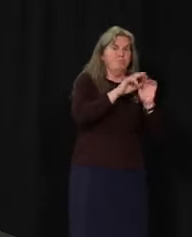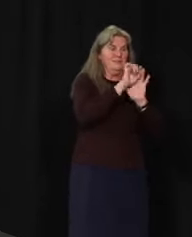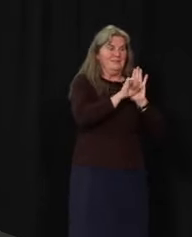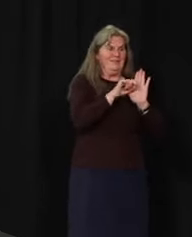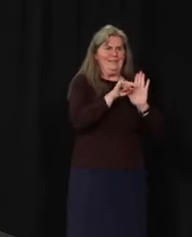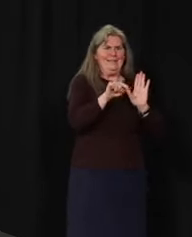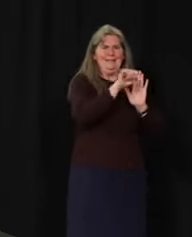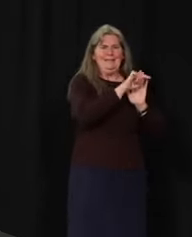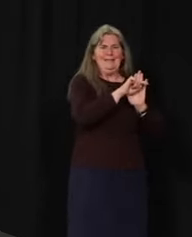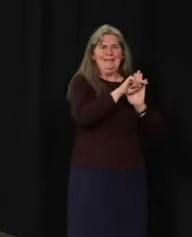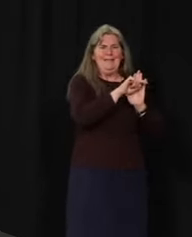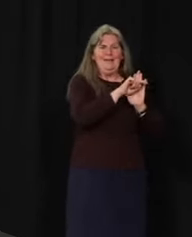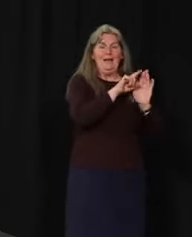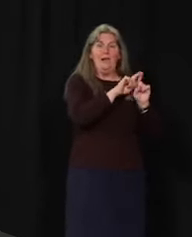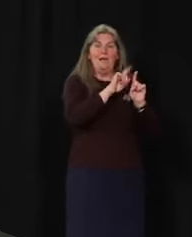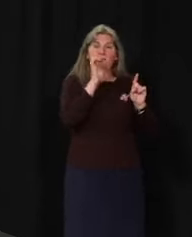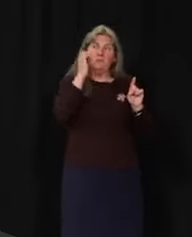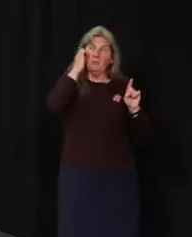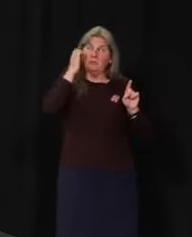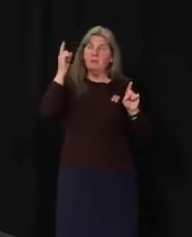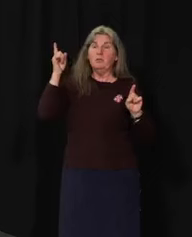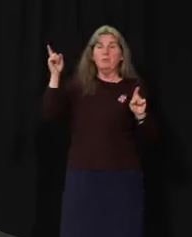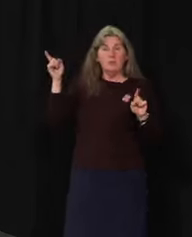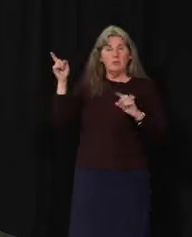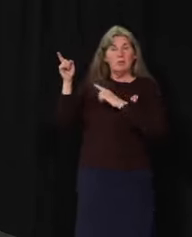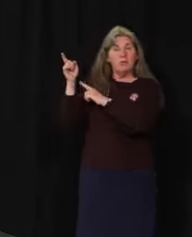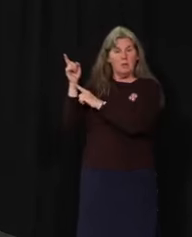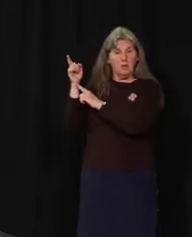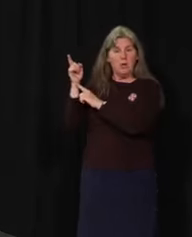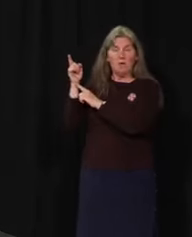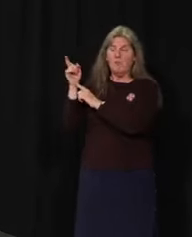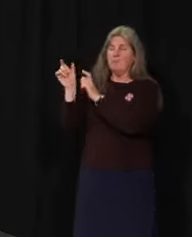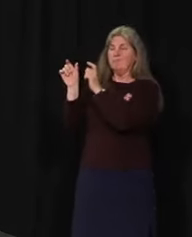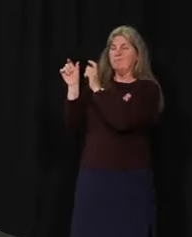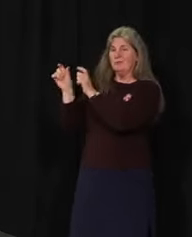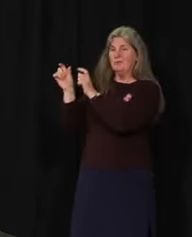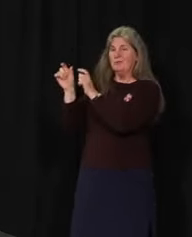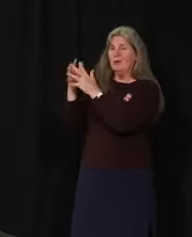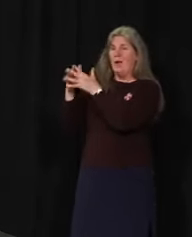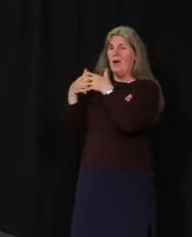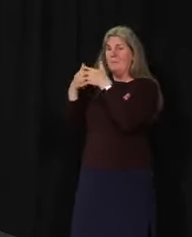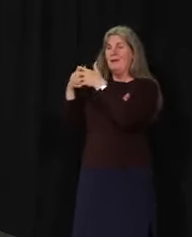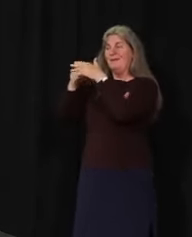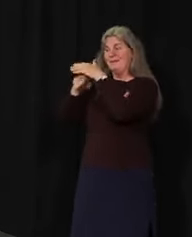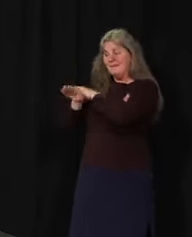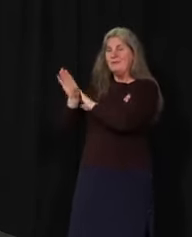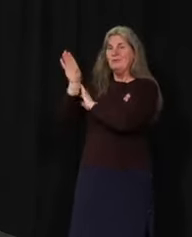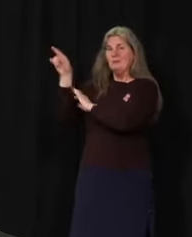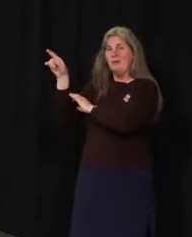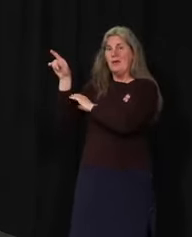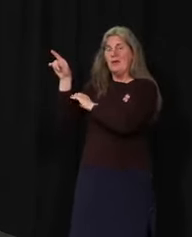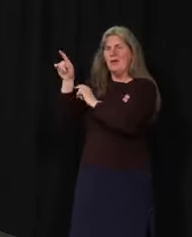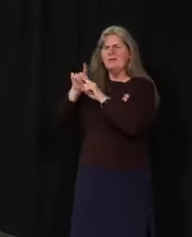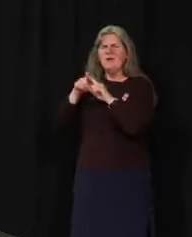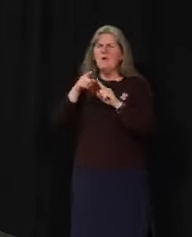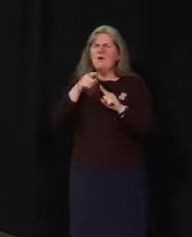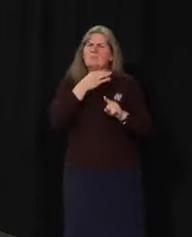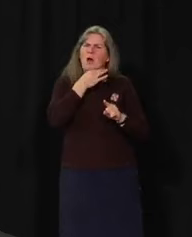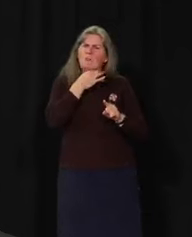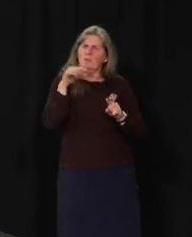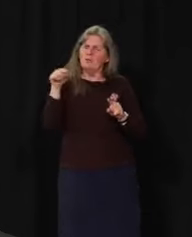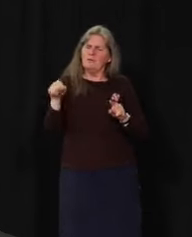cases, and that the European Union is considering barring American travelers from its reopening, I guess, is